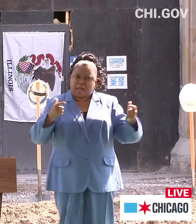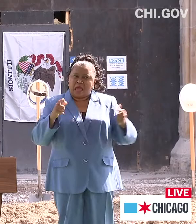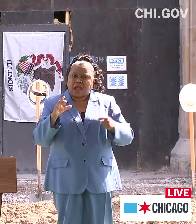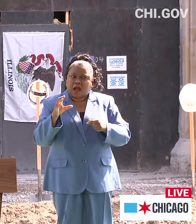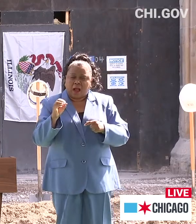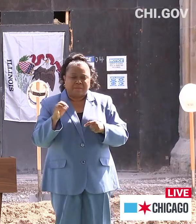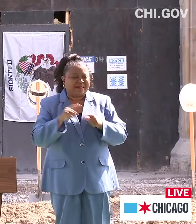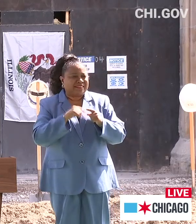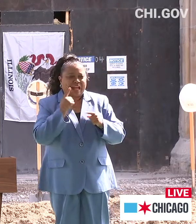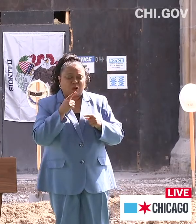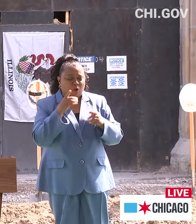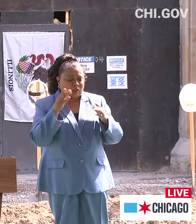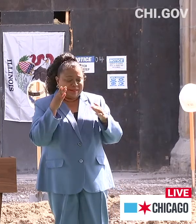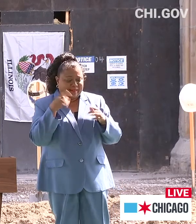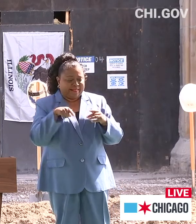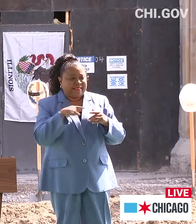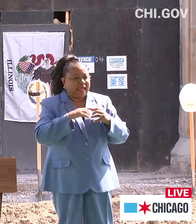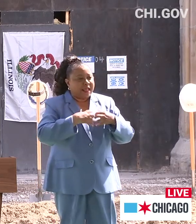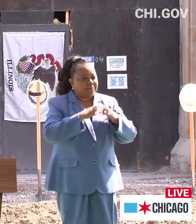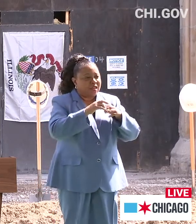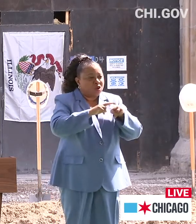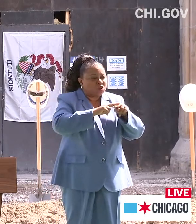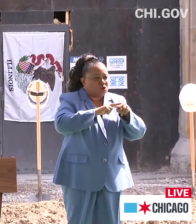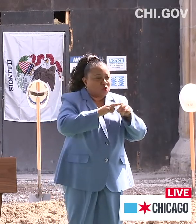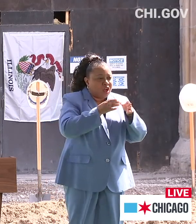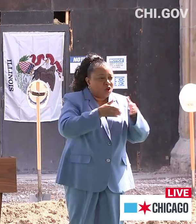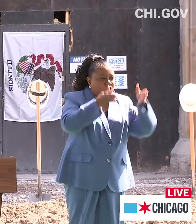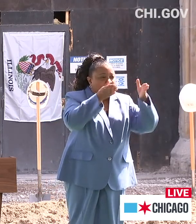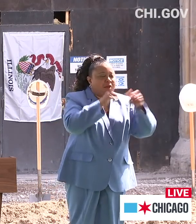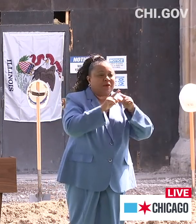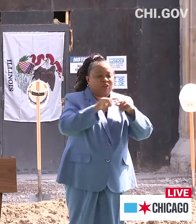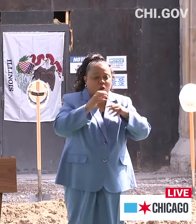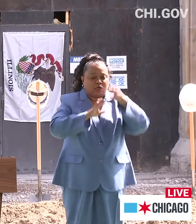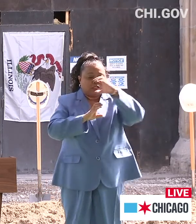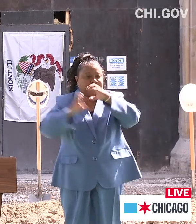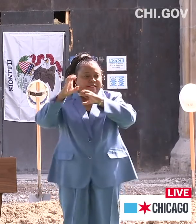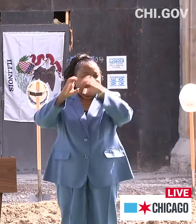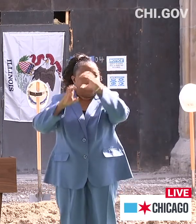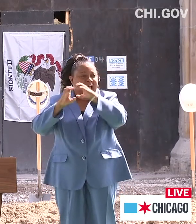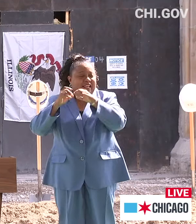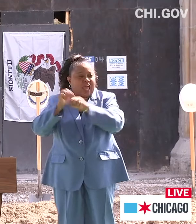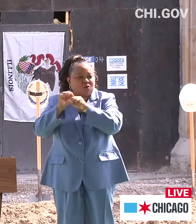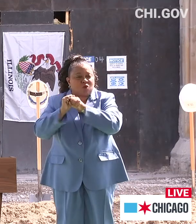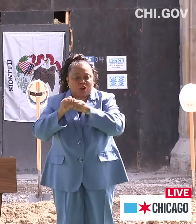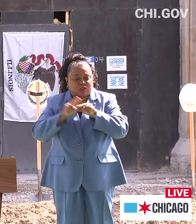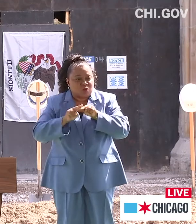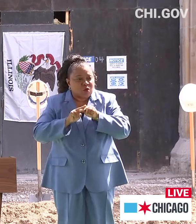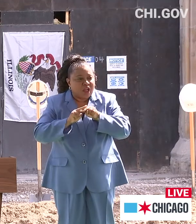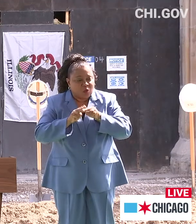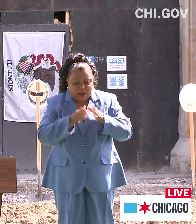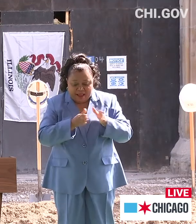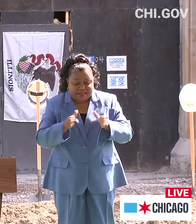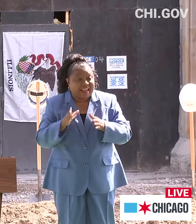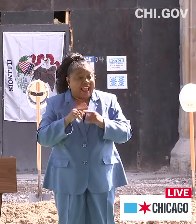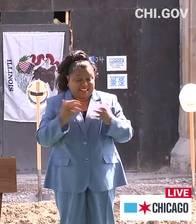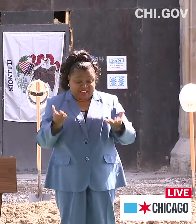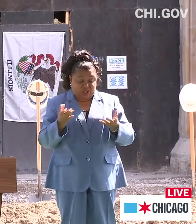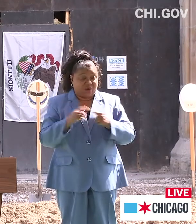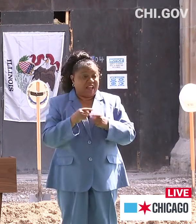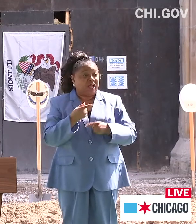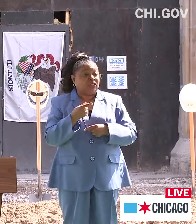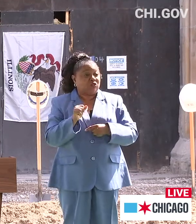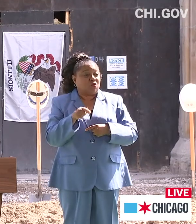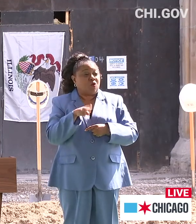they build the rail cars, but they also staffed the rail cars and worked the railways. And here in